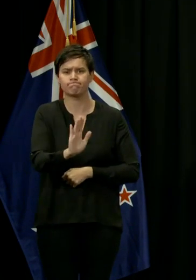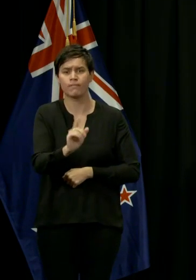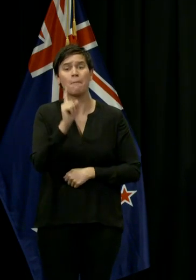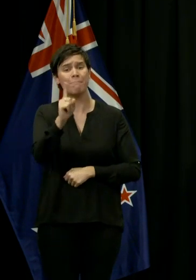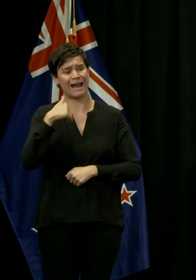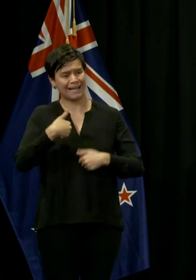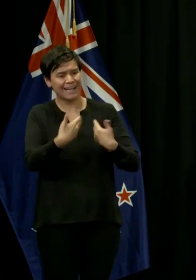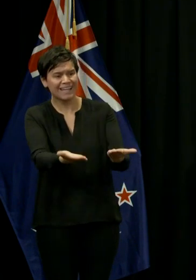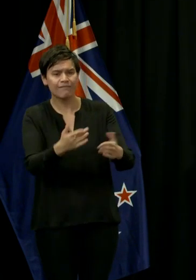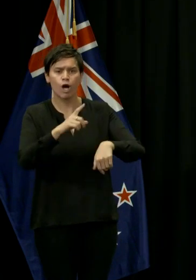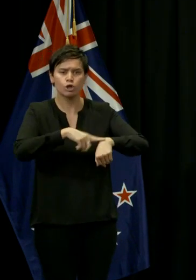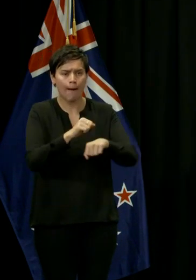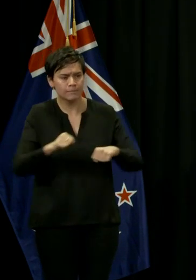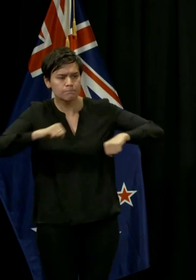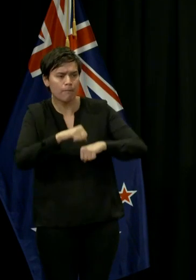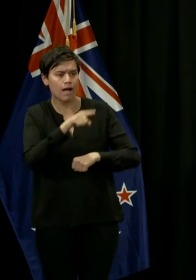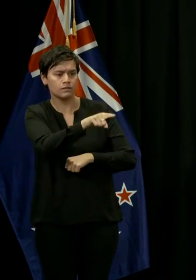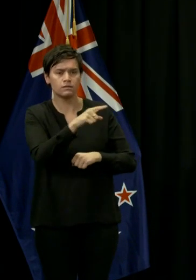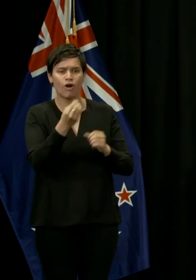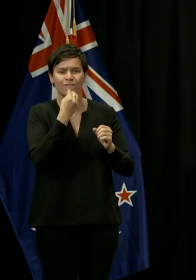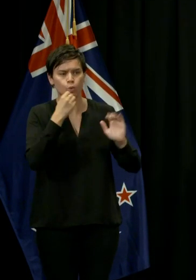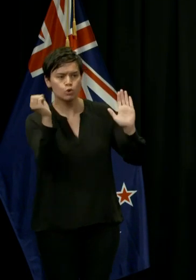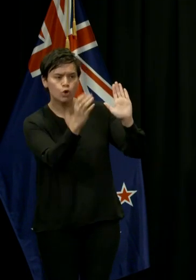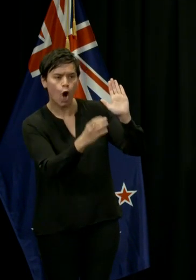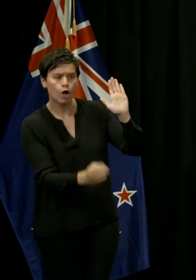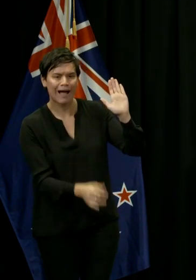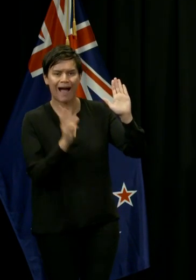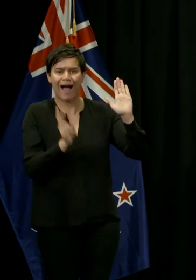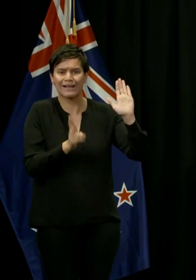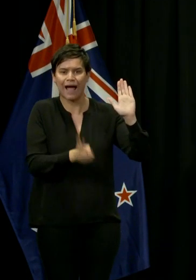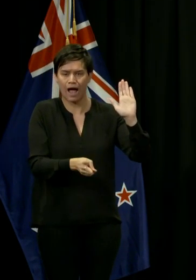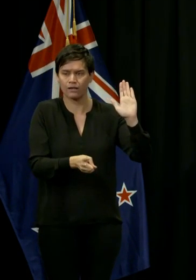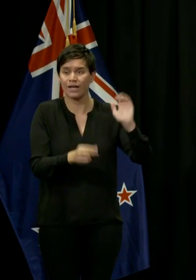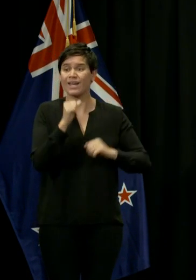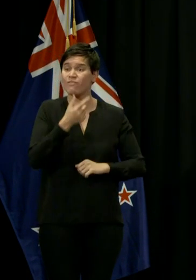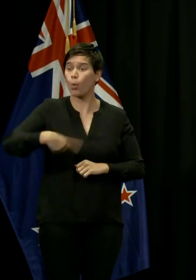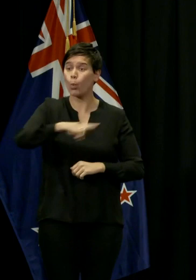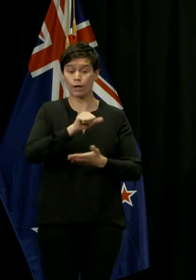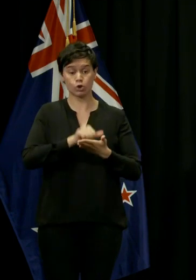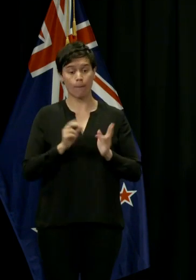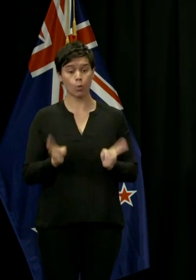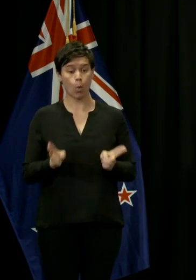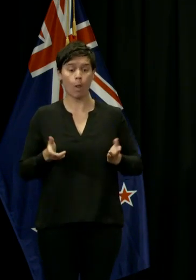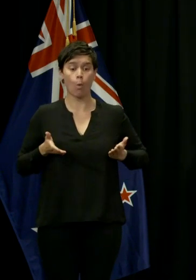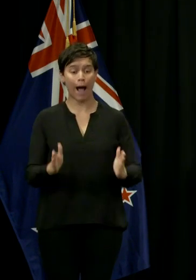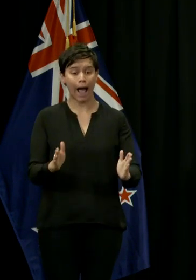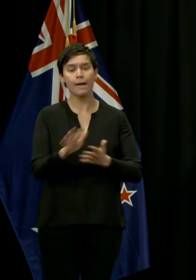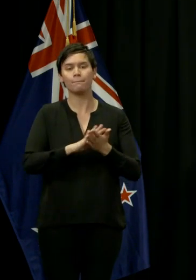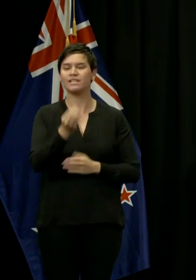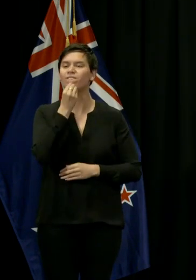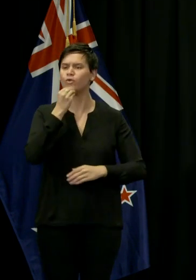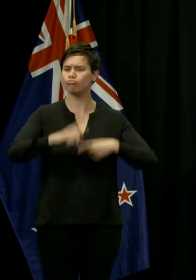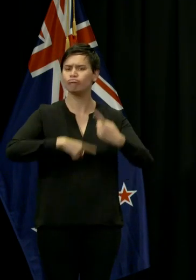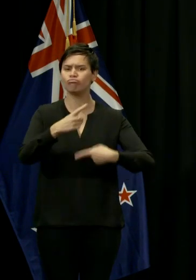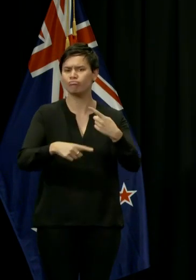to restock their shelves. There will be enough for everyone if we shop normally. Stock is not an issue in